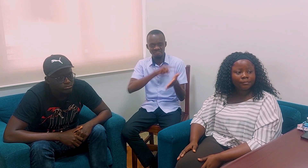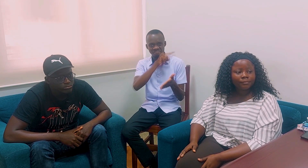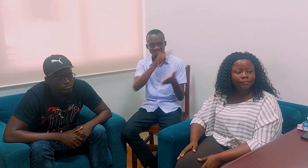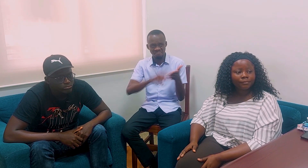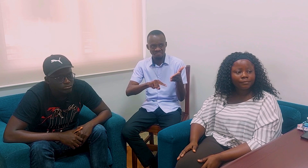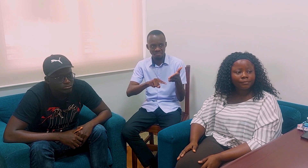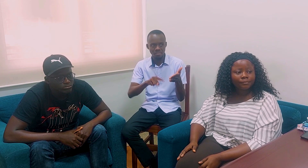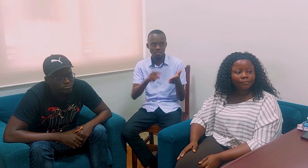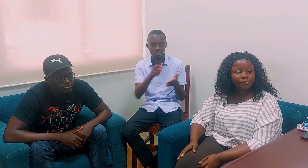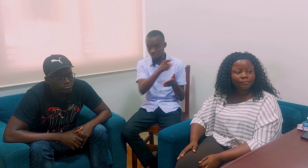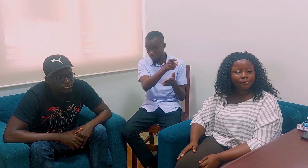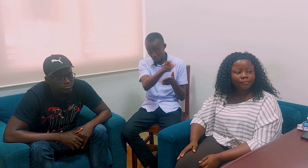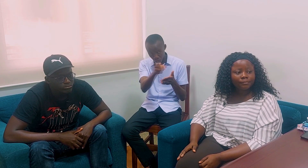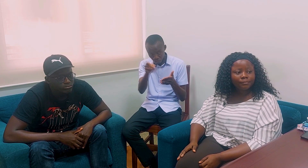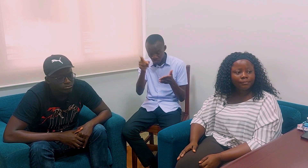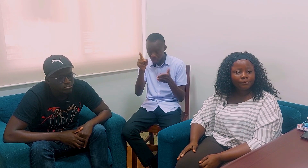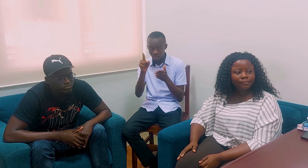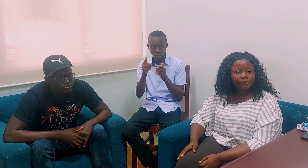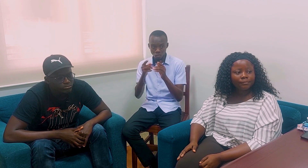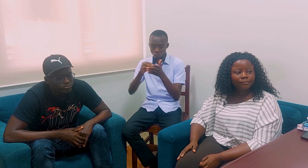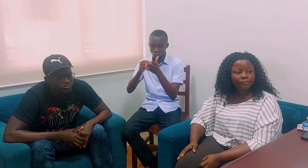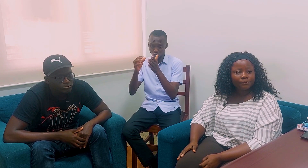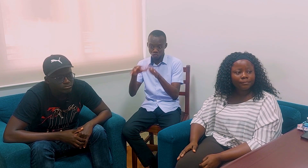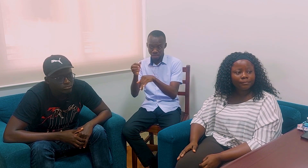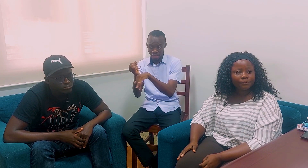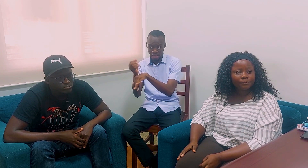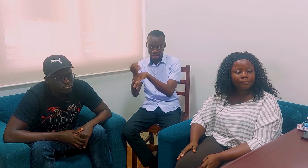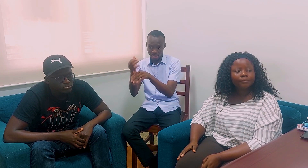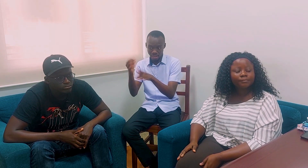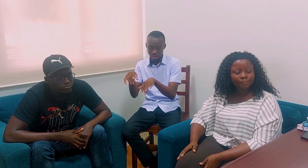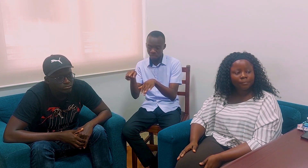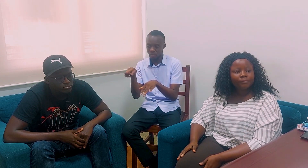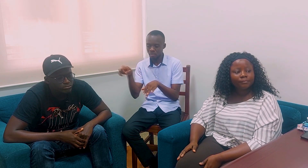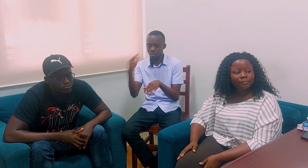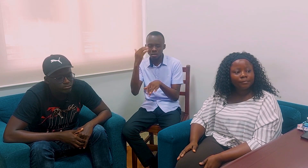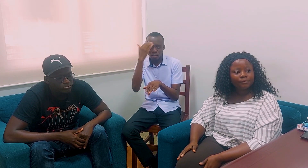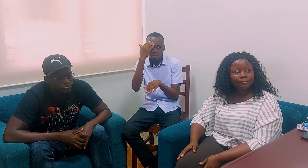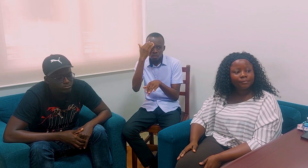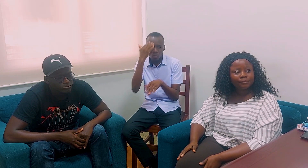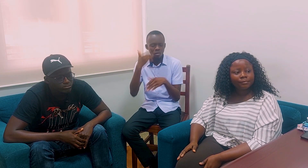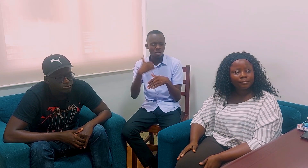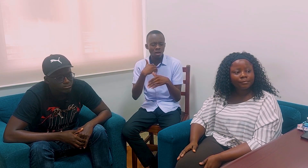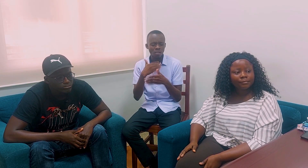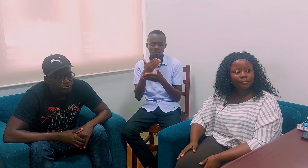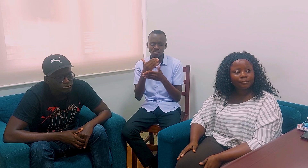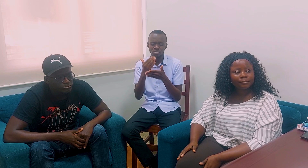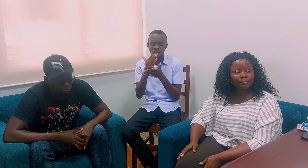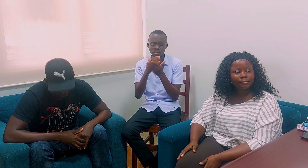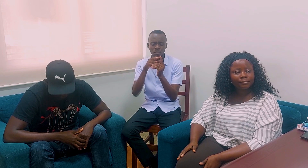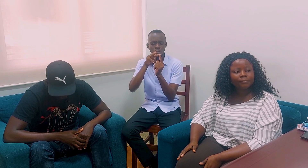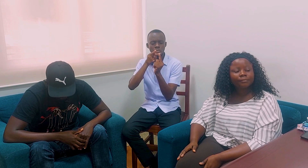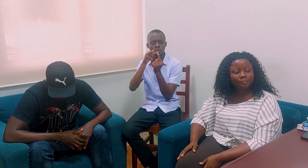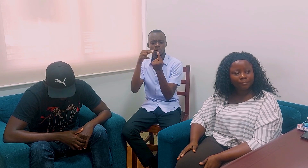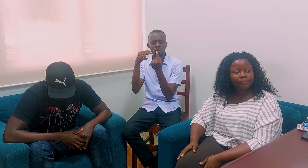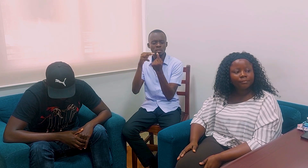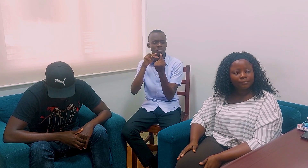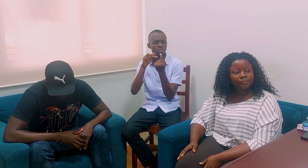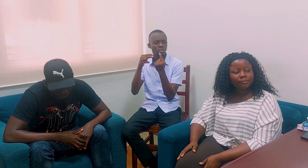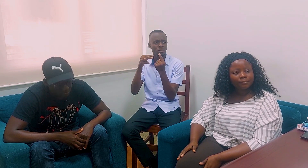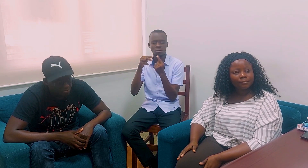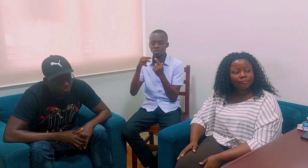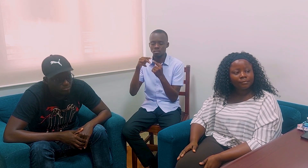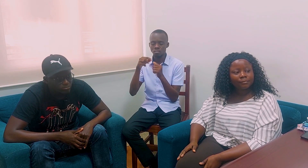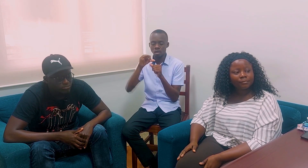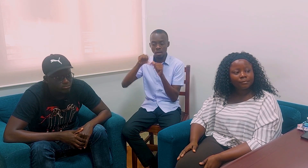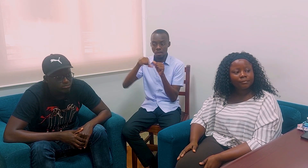peer counselors ourselves, we've realized that there's a very interesting perception surrounding seeking help, as well